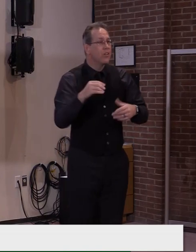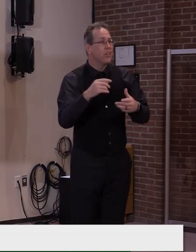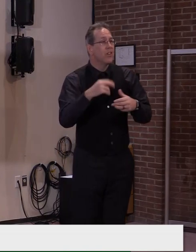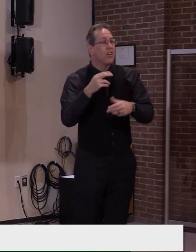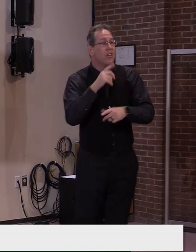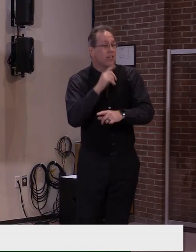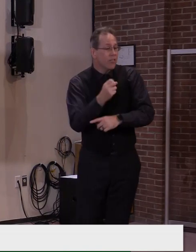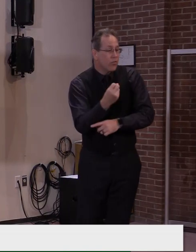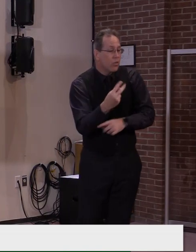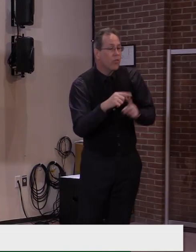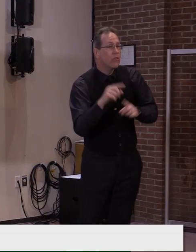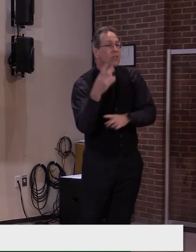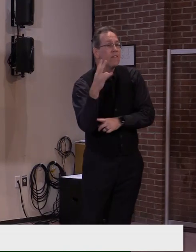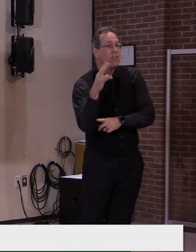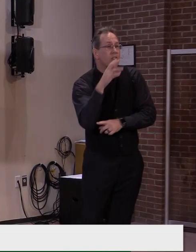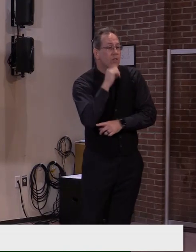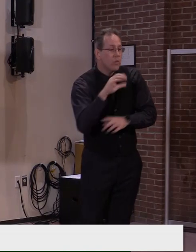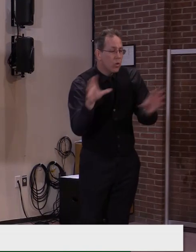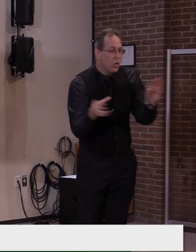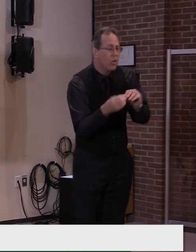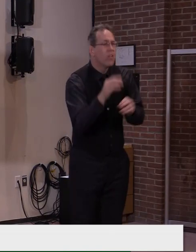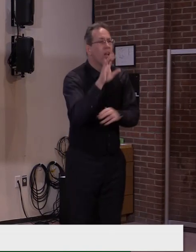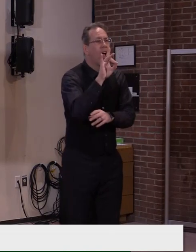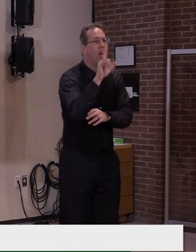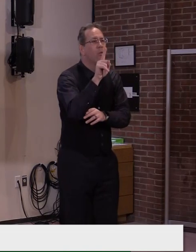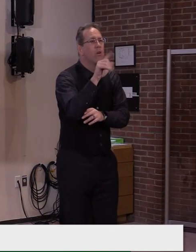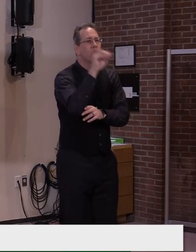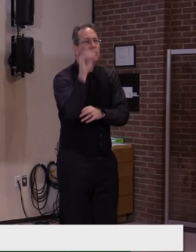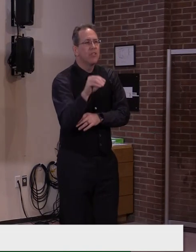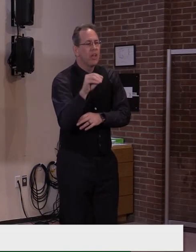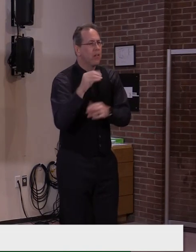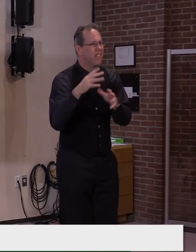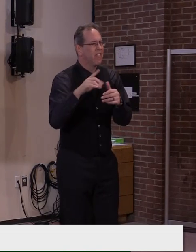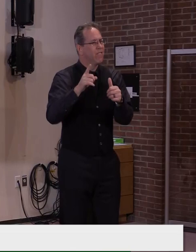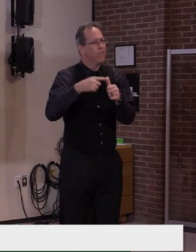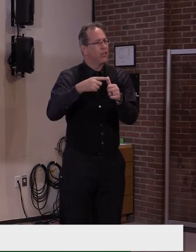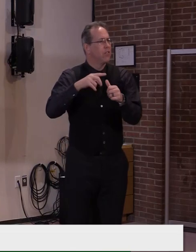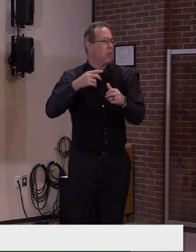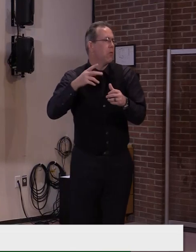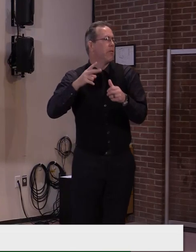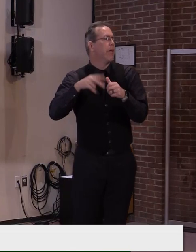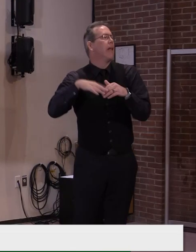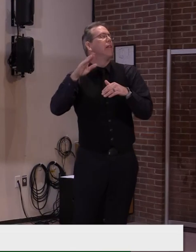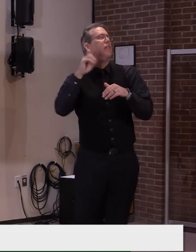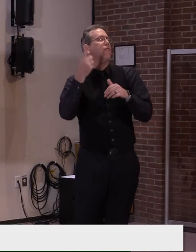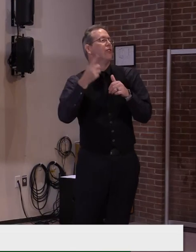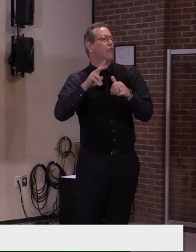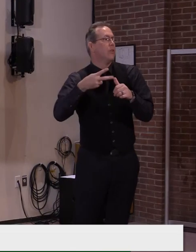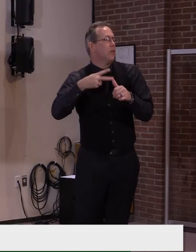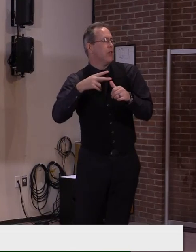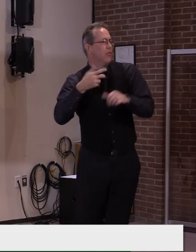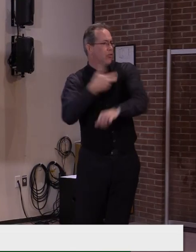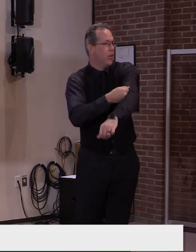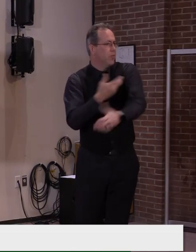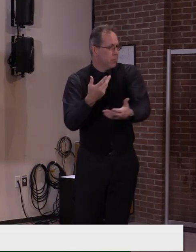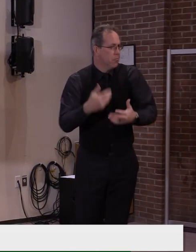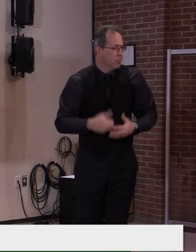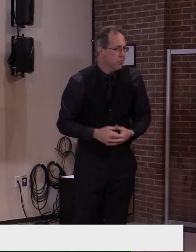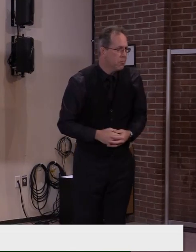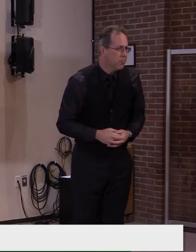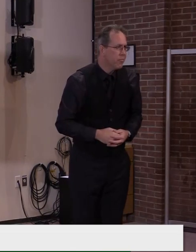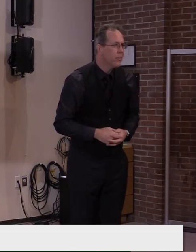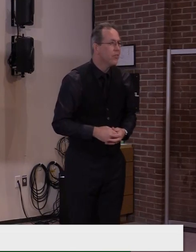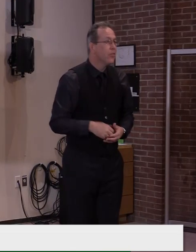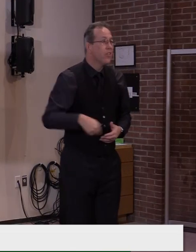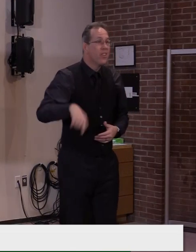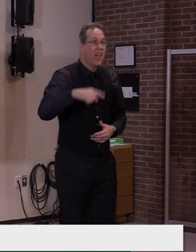About 81% have at least one dose. And the point I'd make is that the high student vaccination rates we see in Vermont not only help